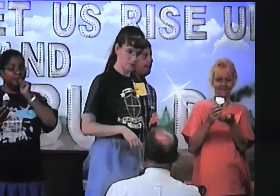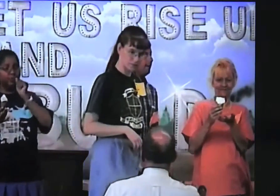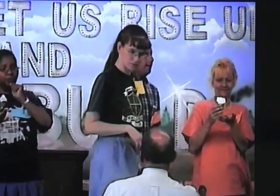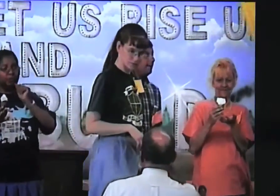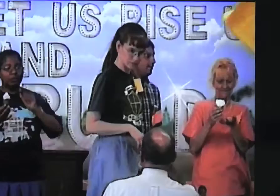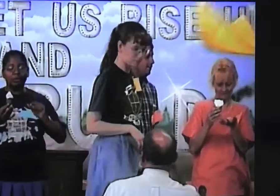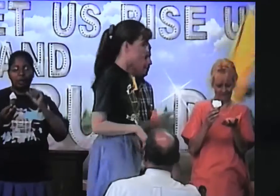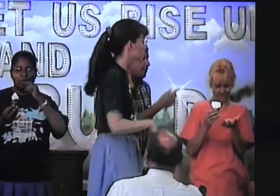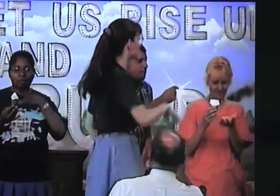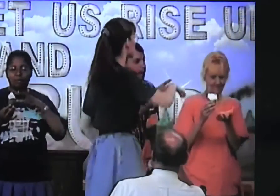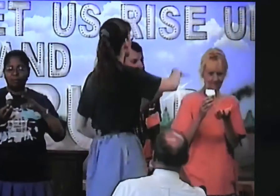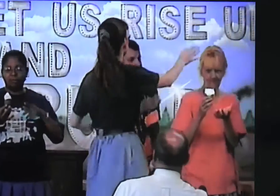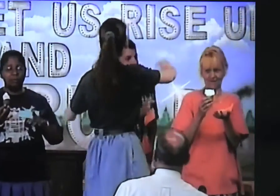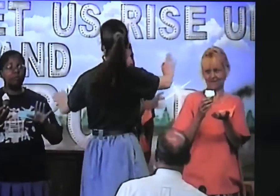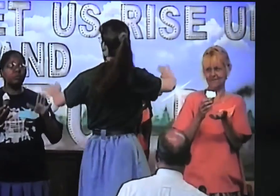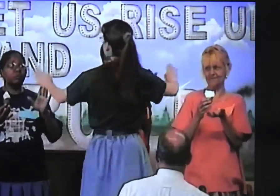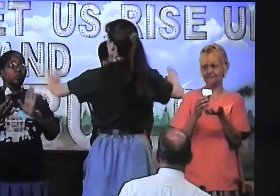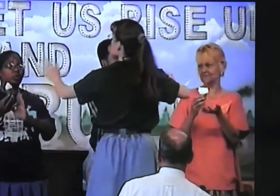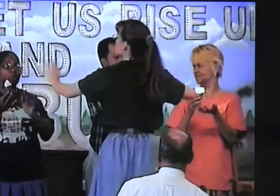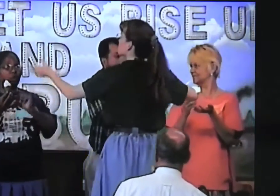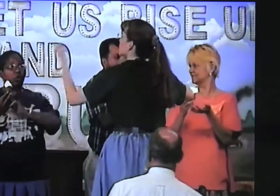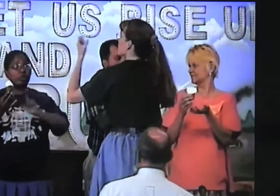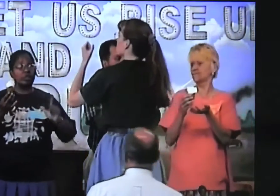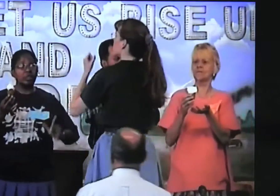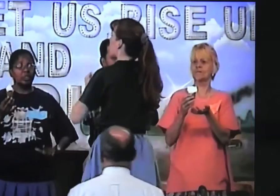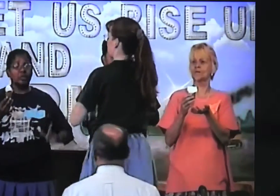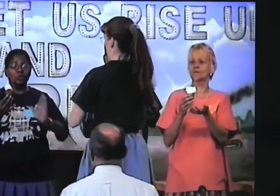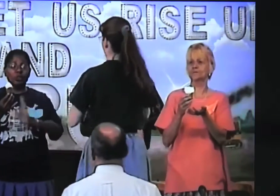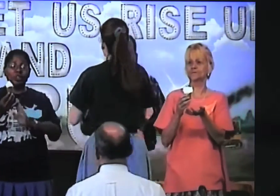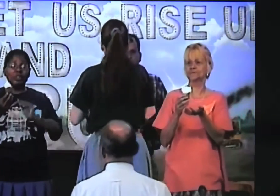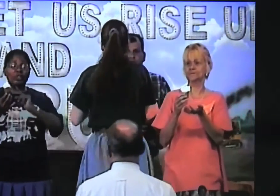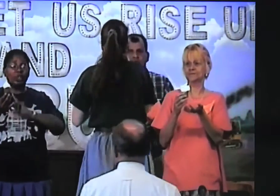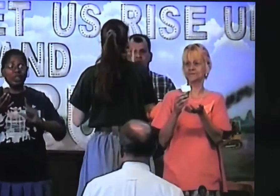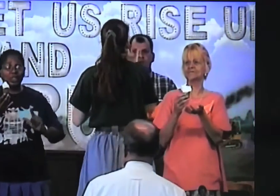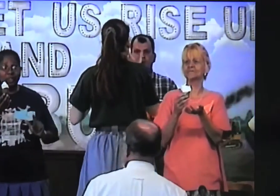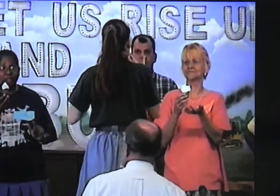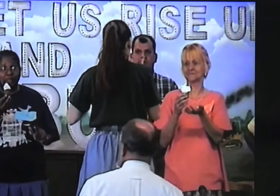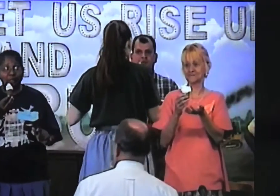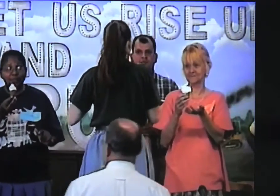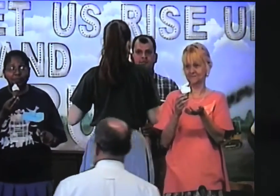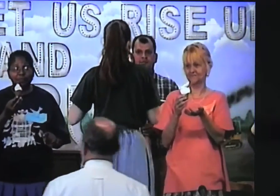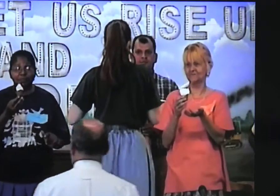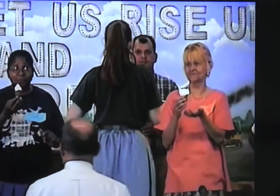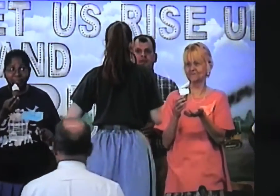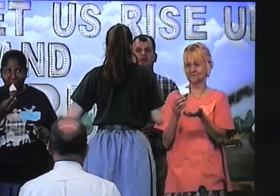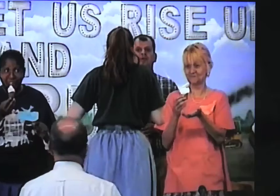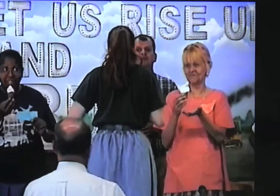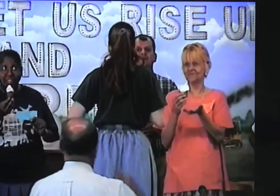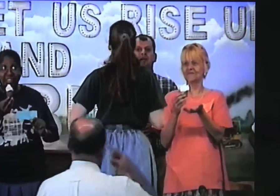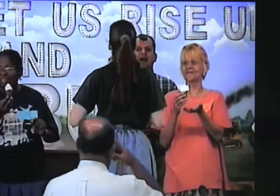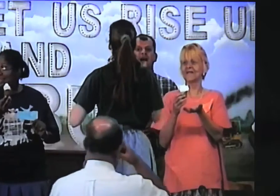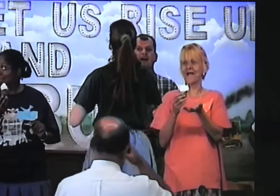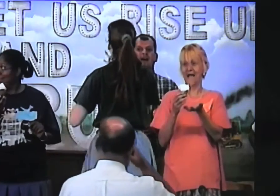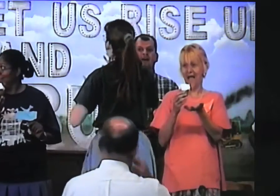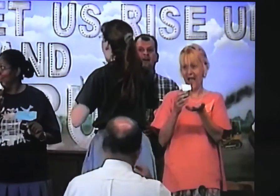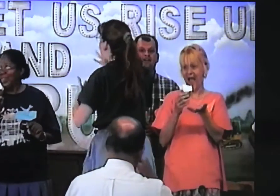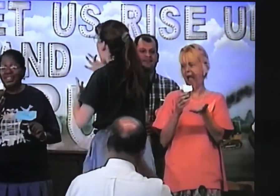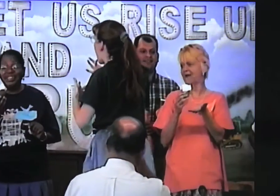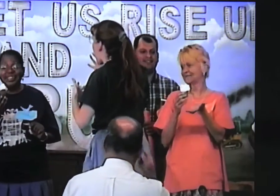They gotta eat it all. I see a clean mouth on the inside. Pickle and the whipped cream. Pickle and the whipped cream.